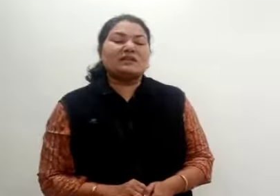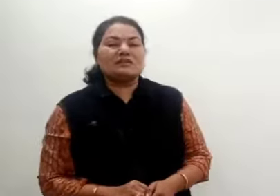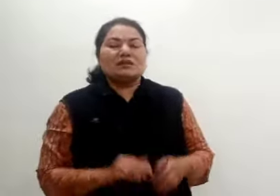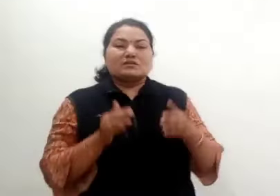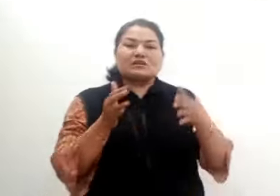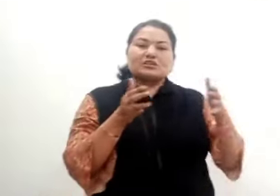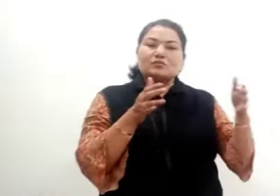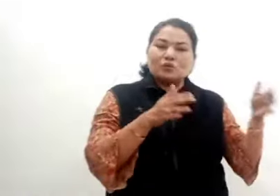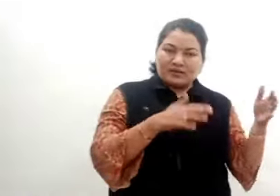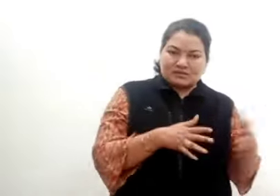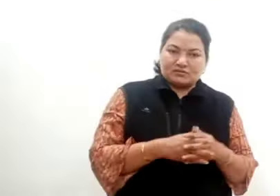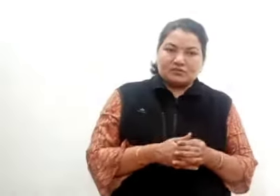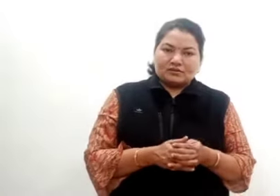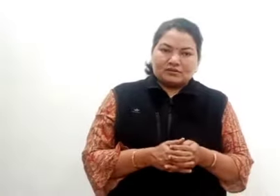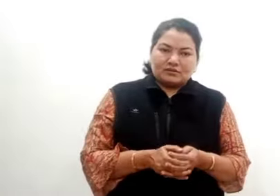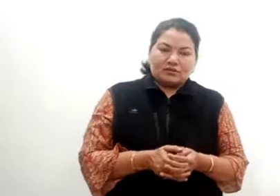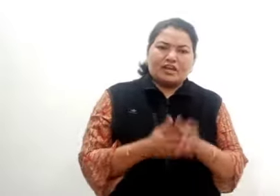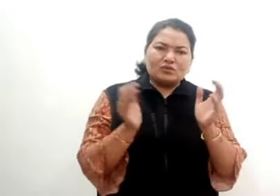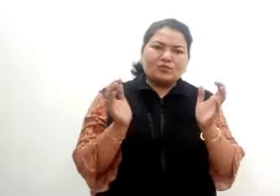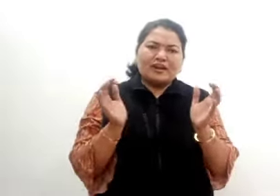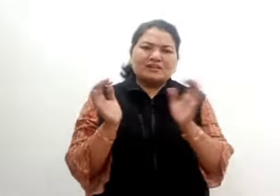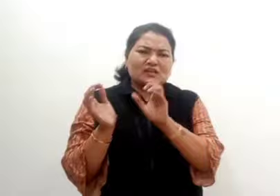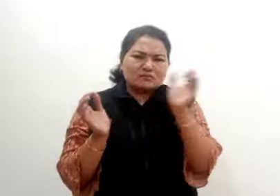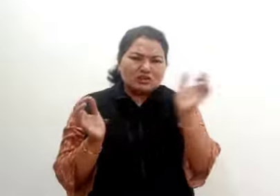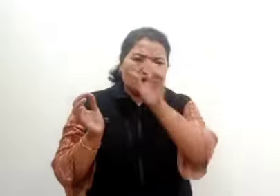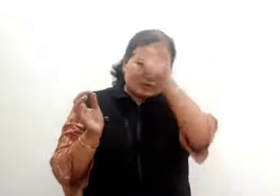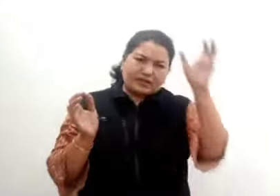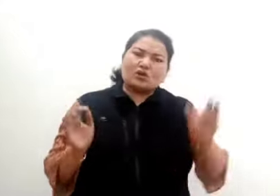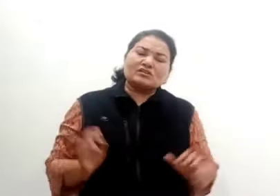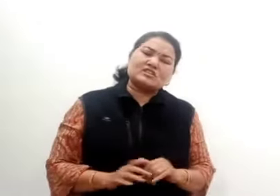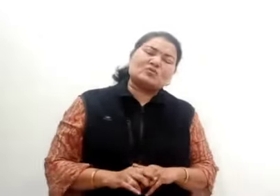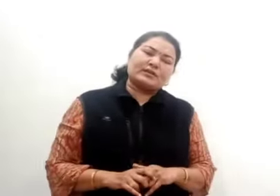seen certain movements. Can you find something common in all these movements?